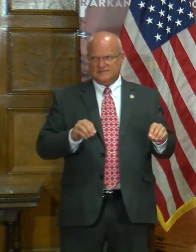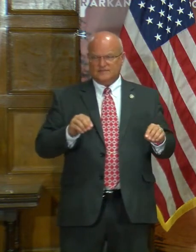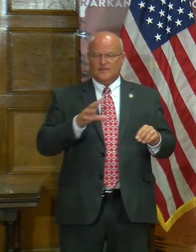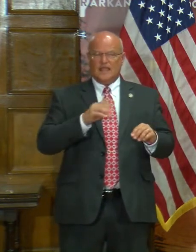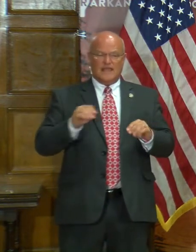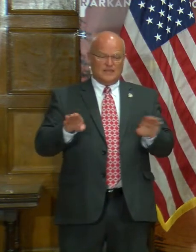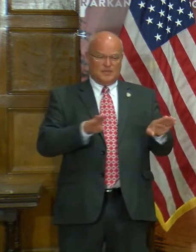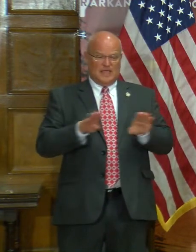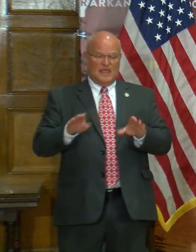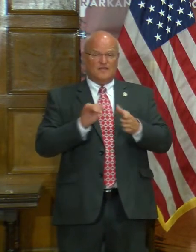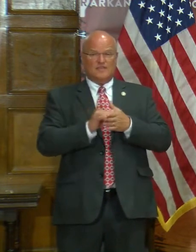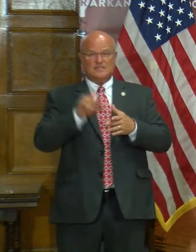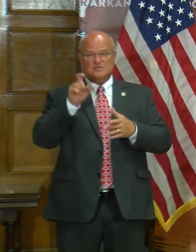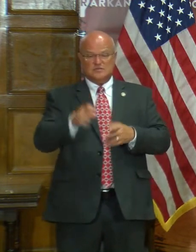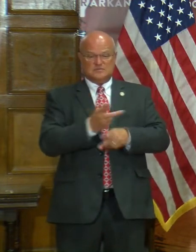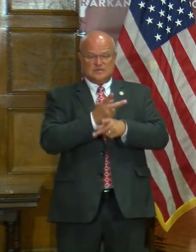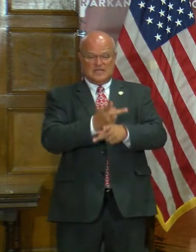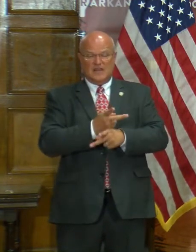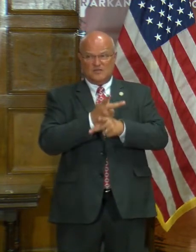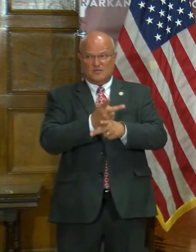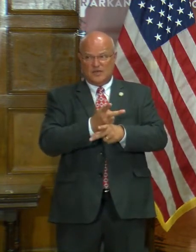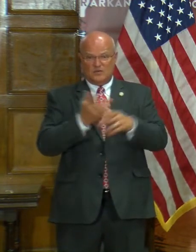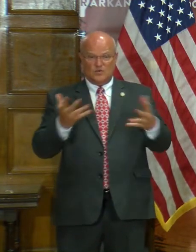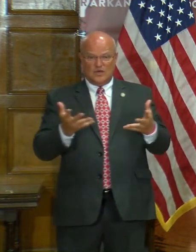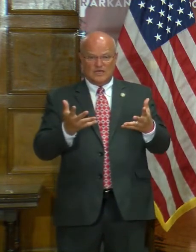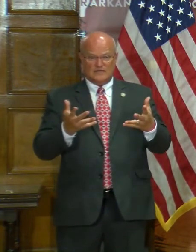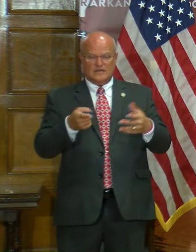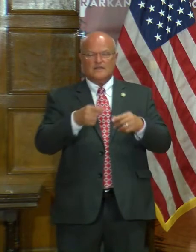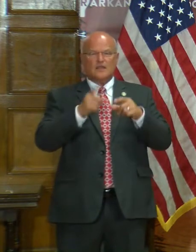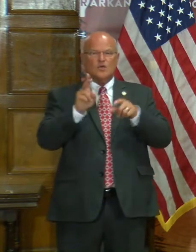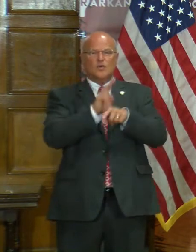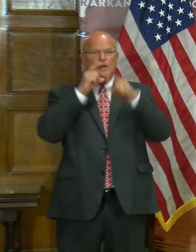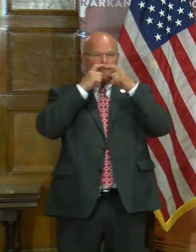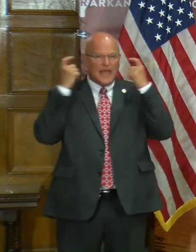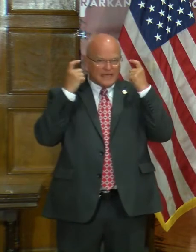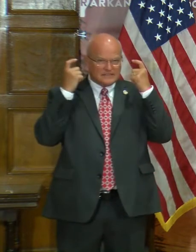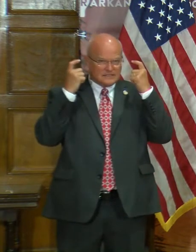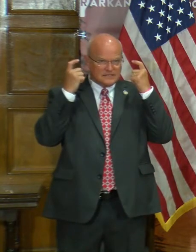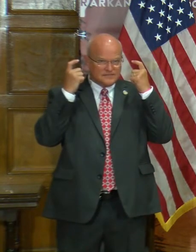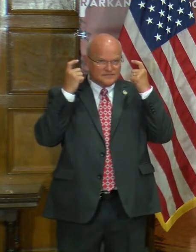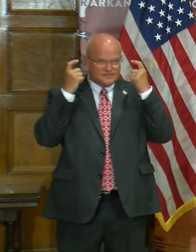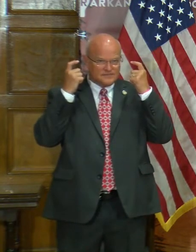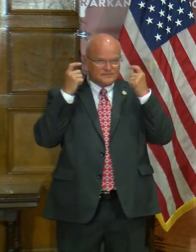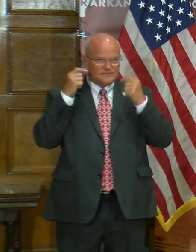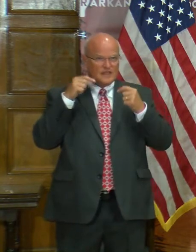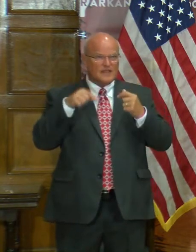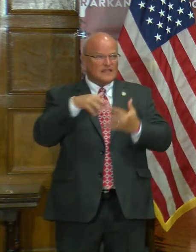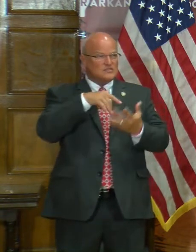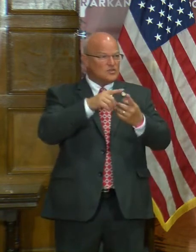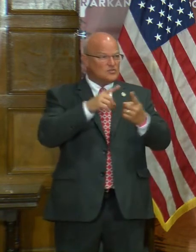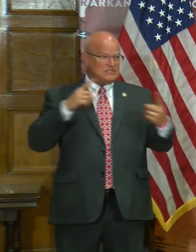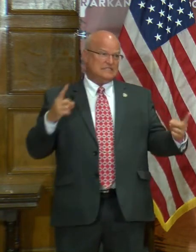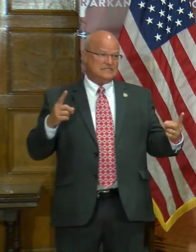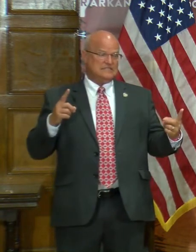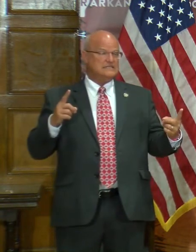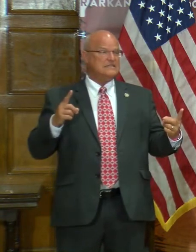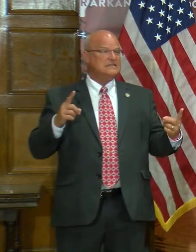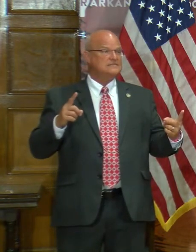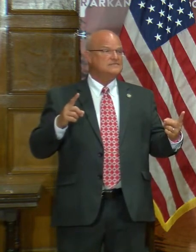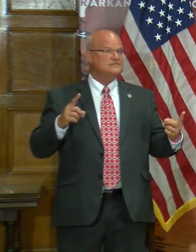And the behavior that you have to be careful about is, are they wearing masks? Are they socially